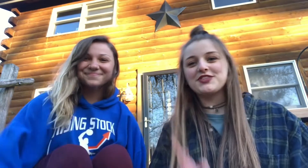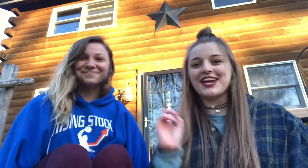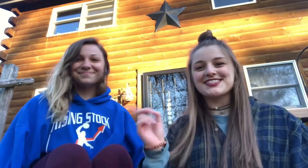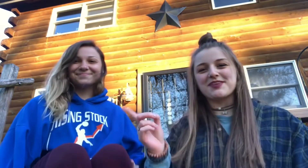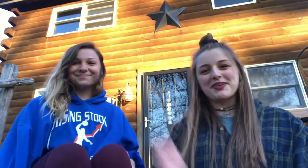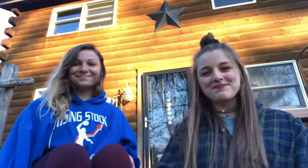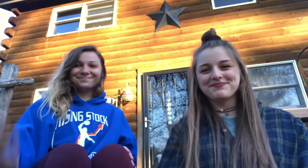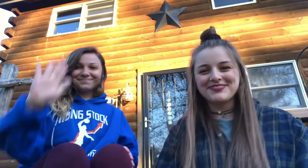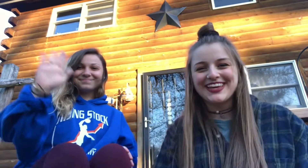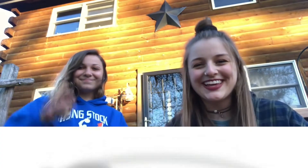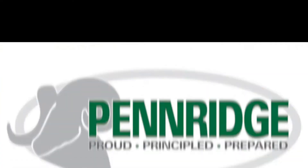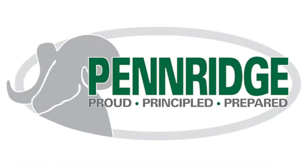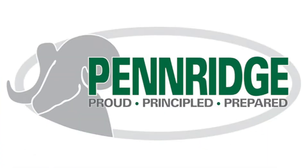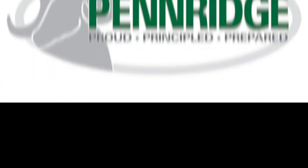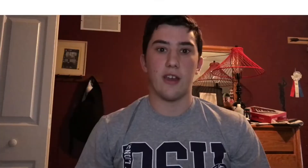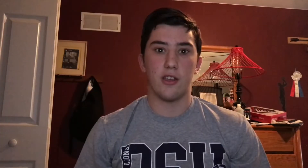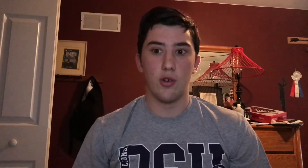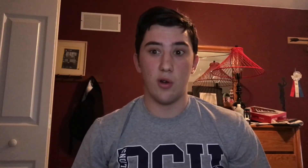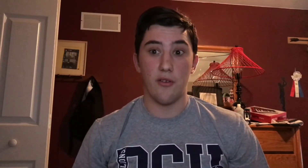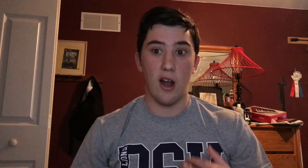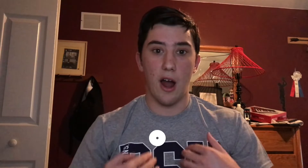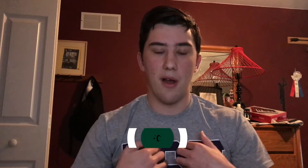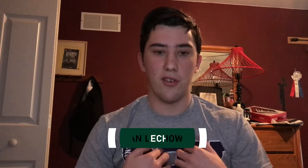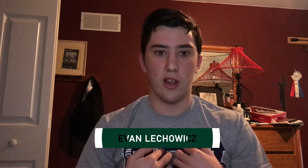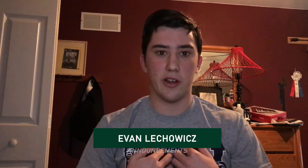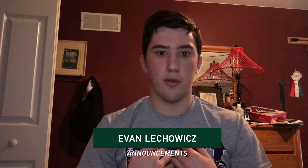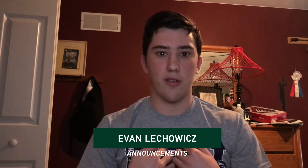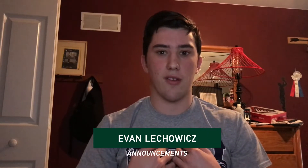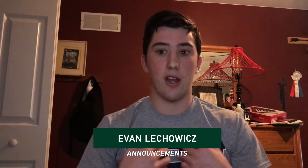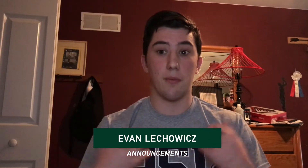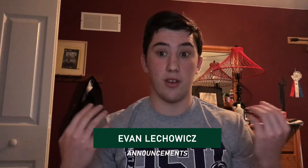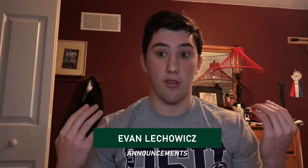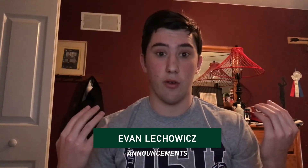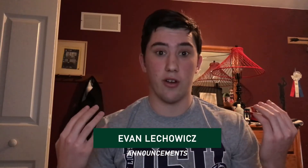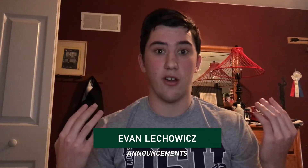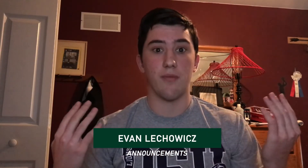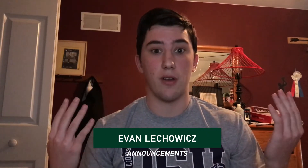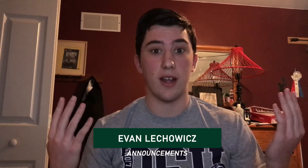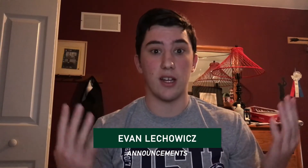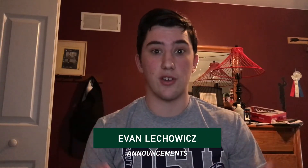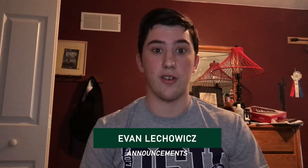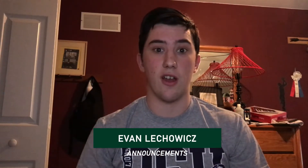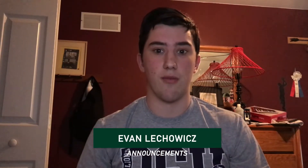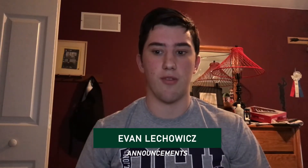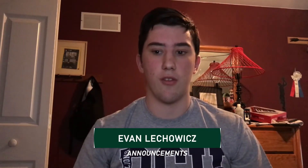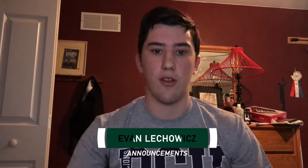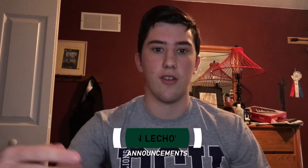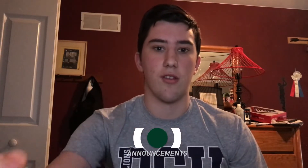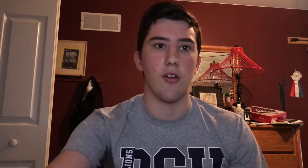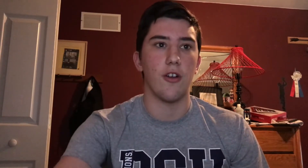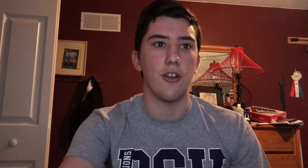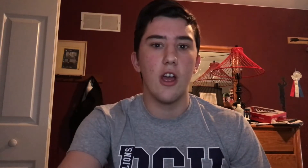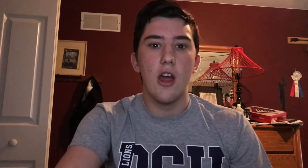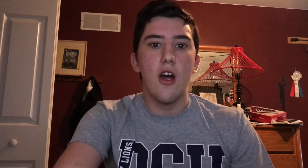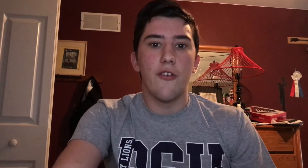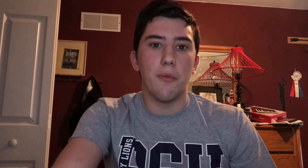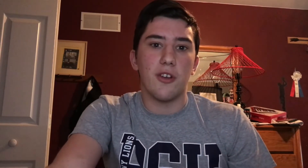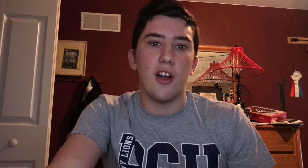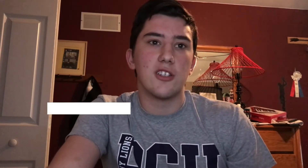next segment. Thank you, whoever. I'm Evan Lechowicz, and I'm disorganized, but I got your announcement, so let's get started. From the College and